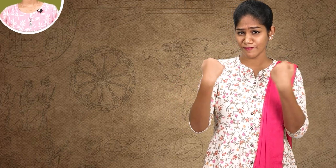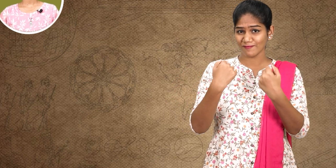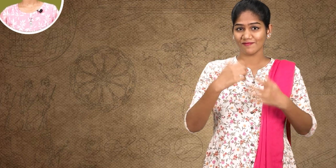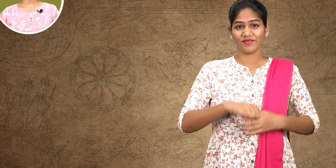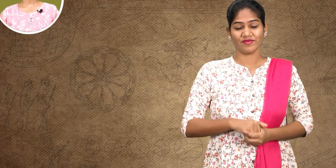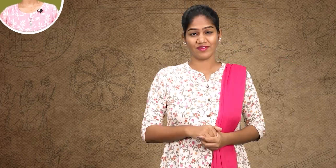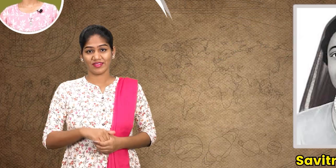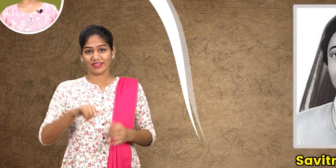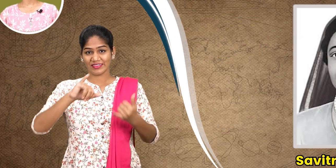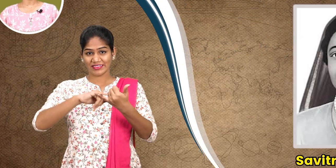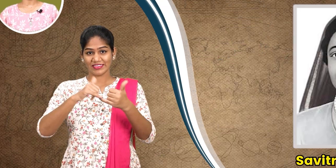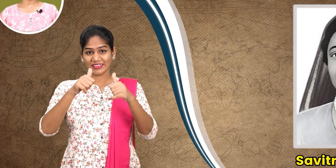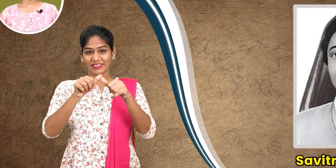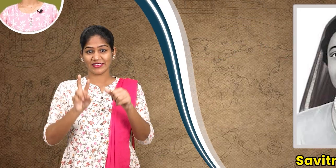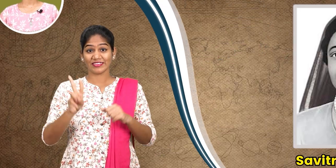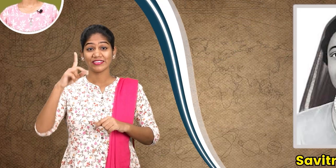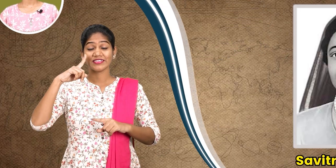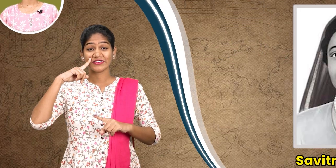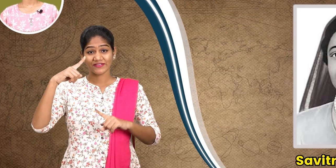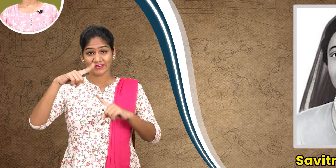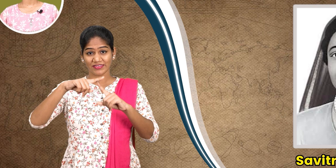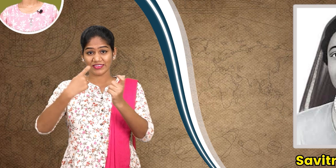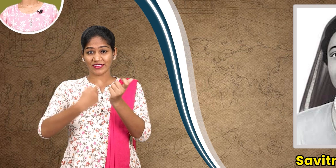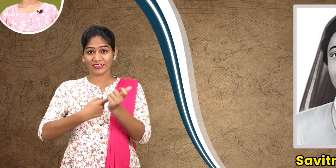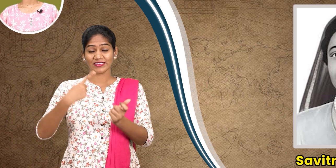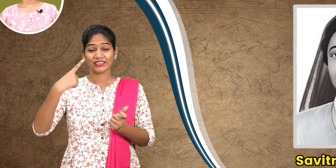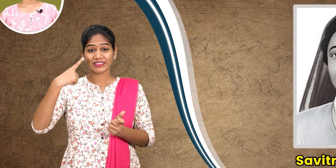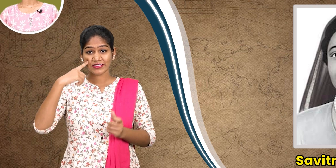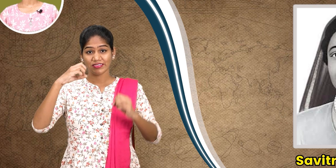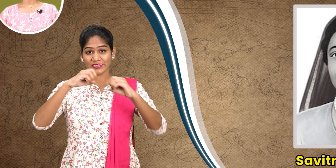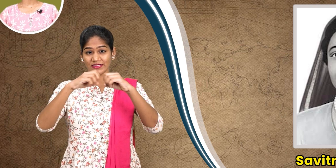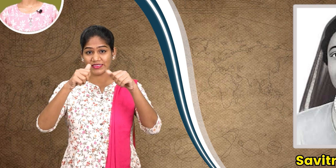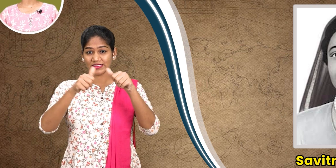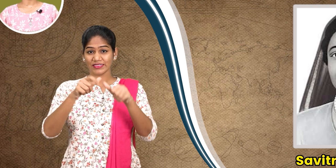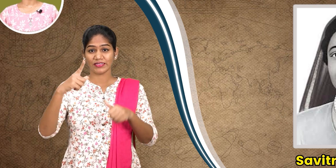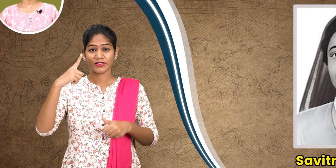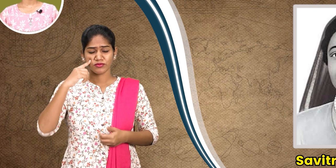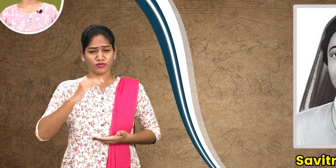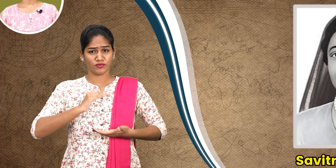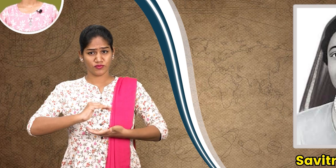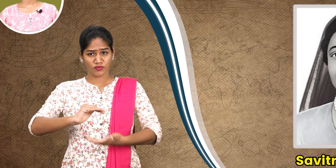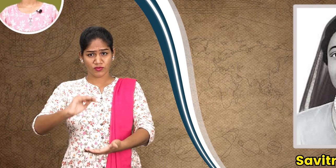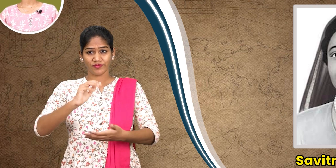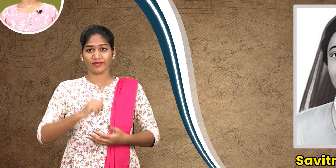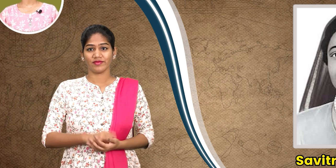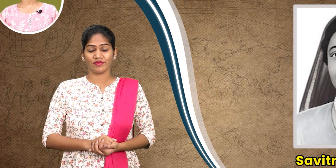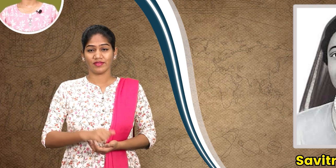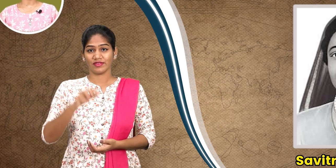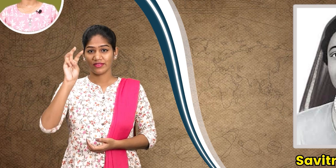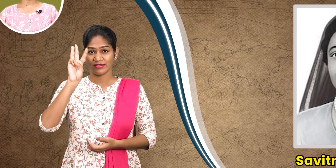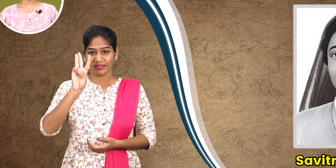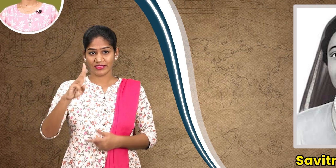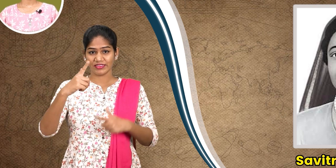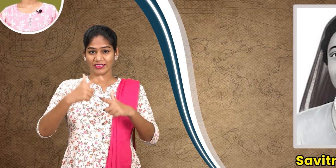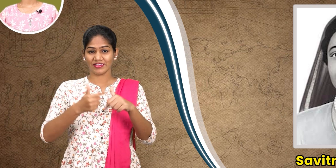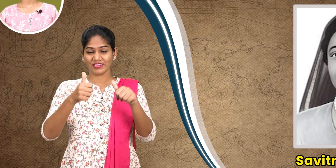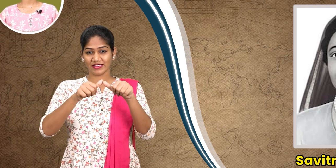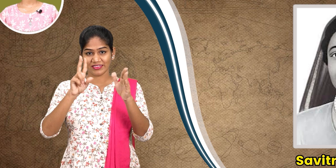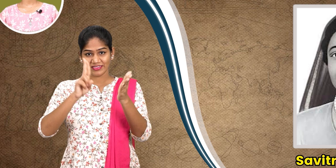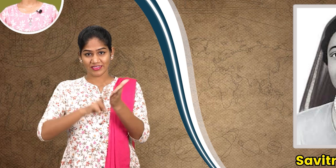Savitri Bhai Pule was born on 3rd January